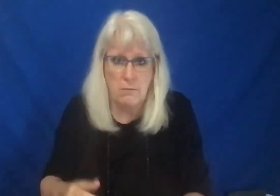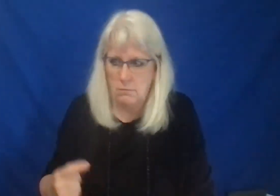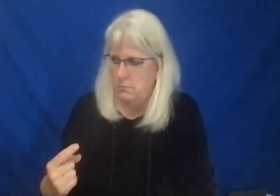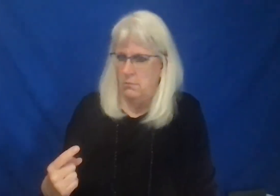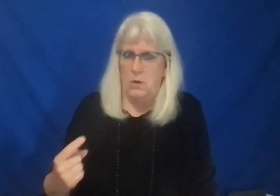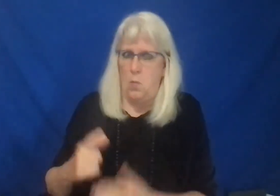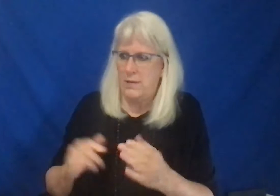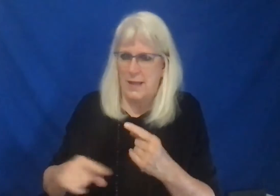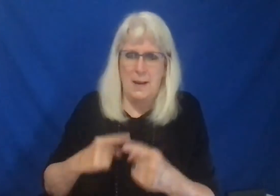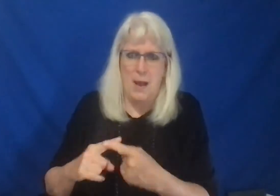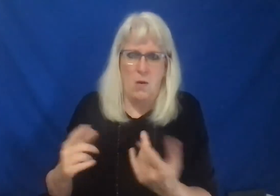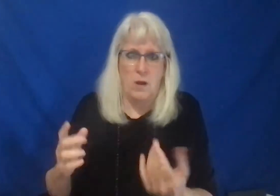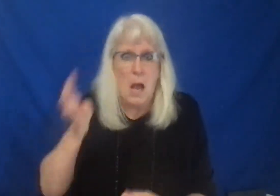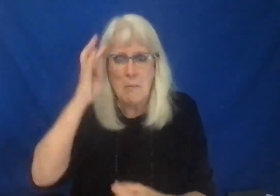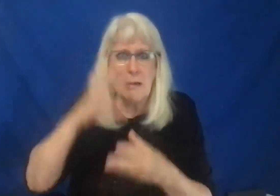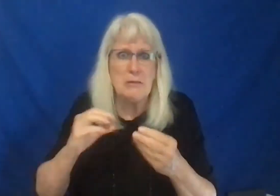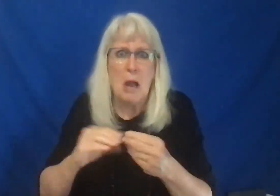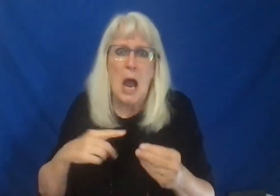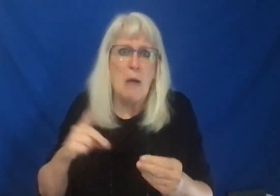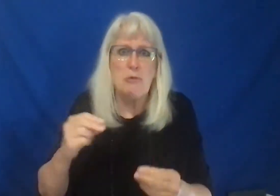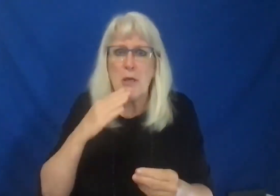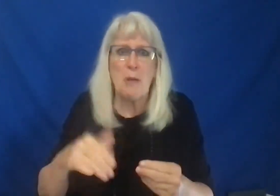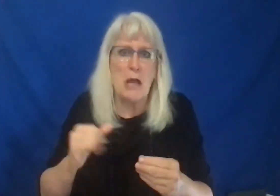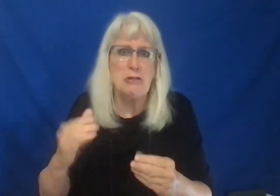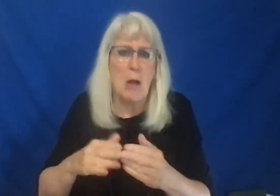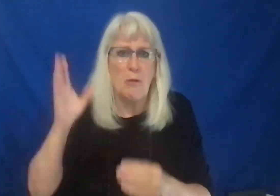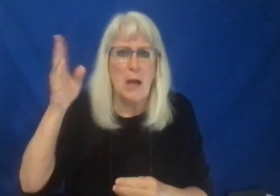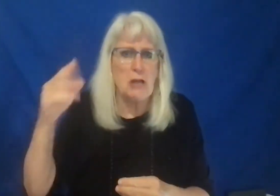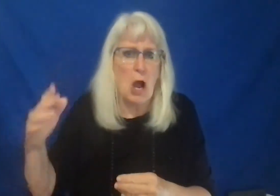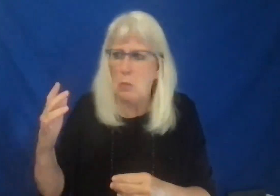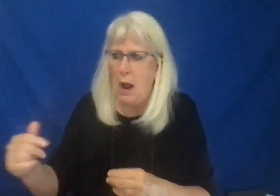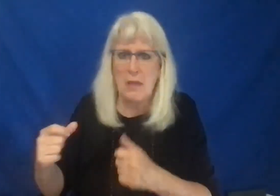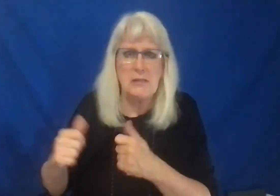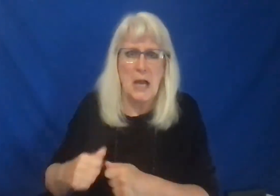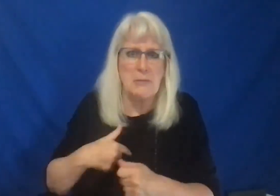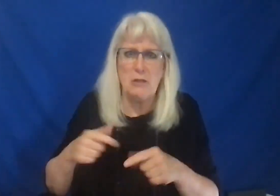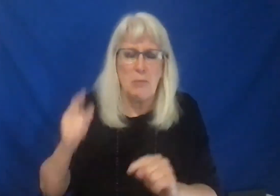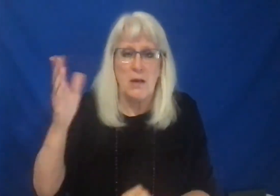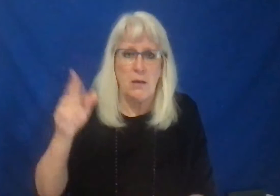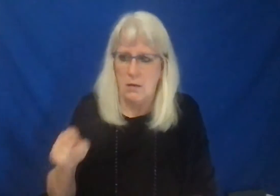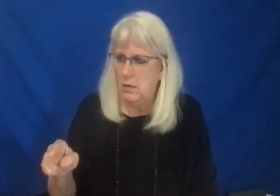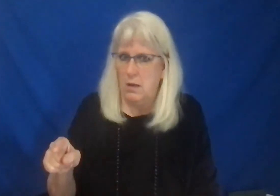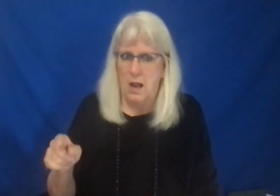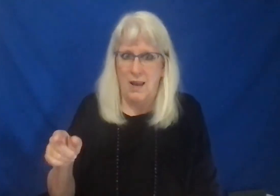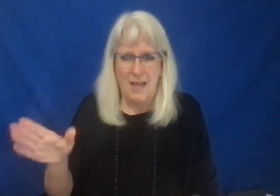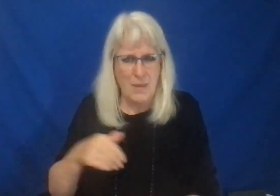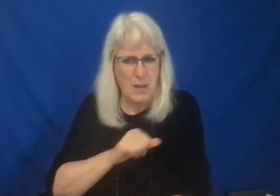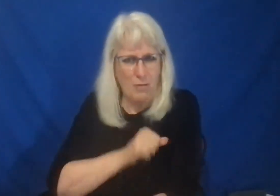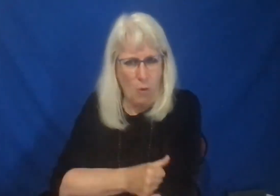about. And I make up a story that I'm doing a terrible job with my talk. And so I momentarily let them be an unqualified authority over me. And so